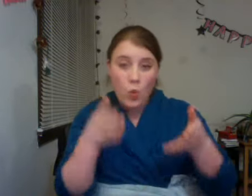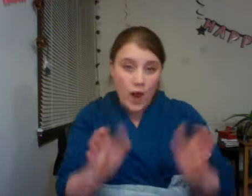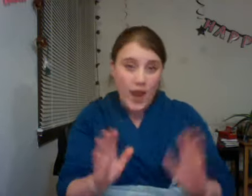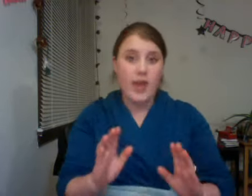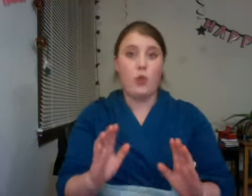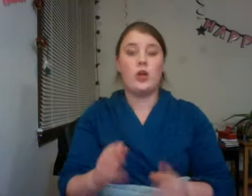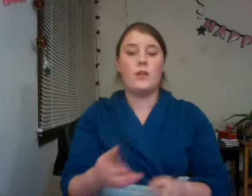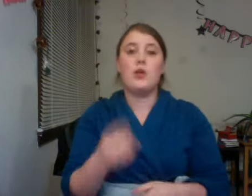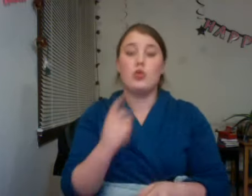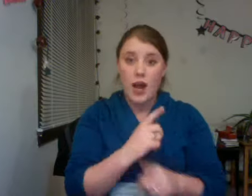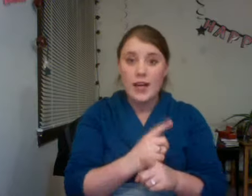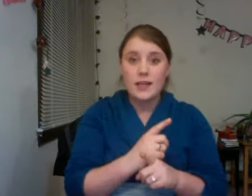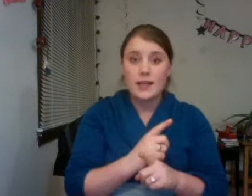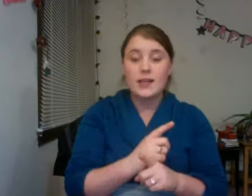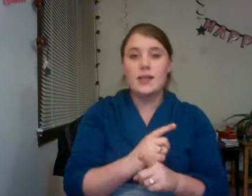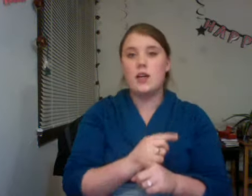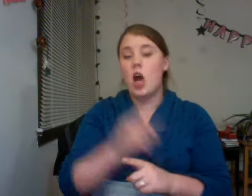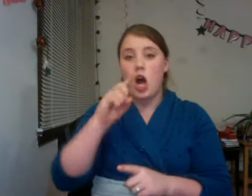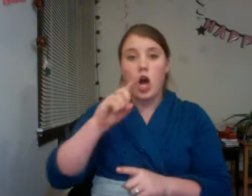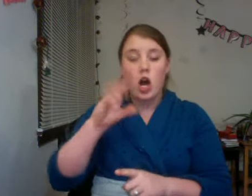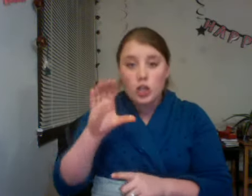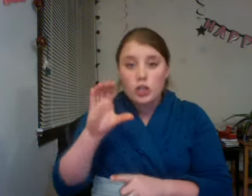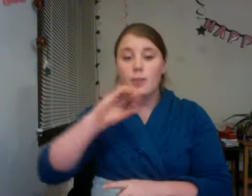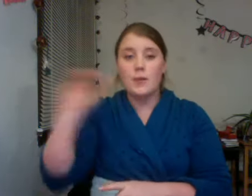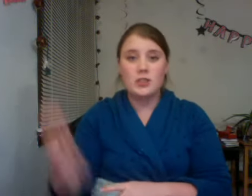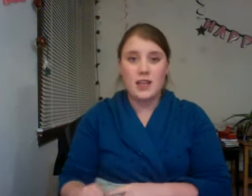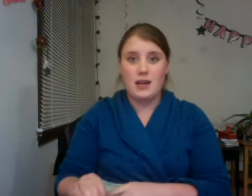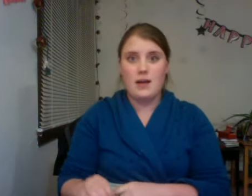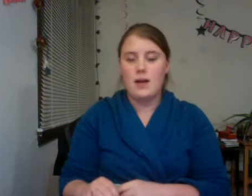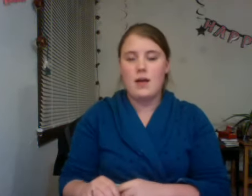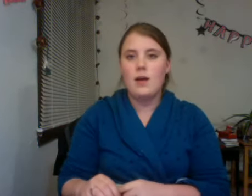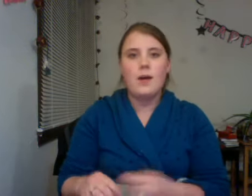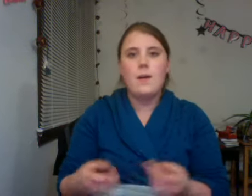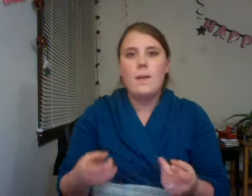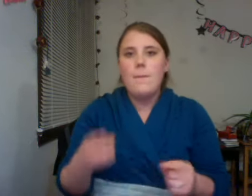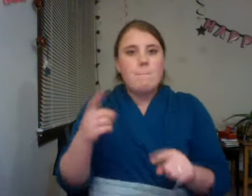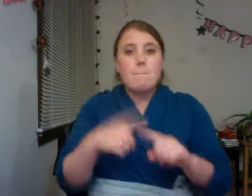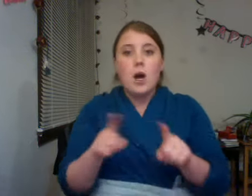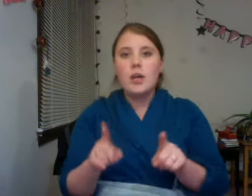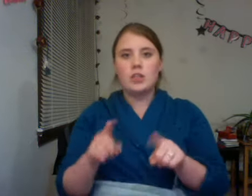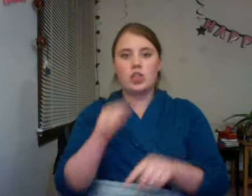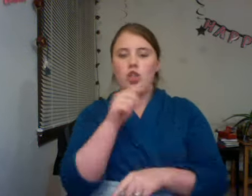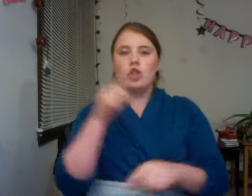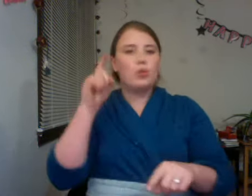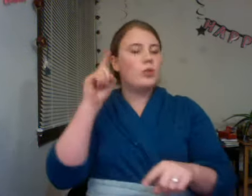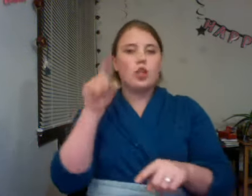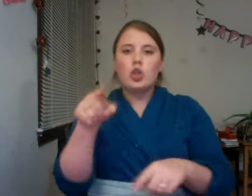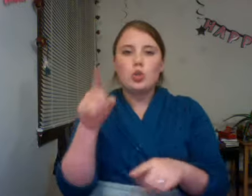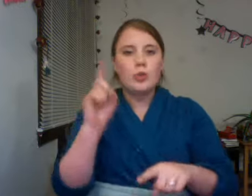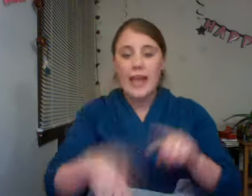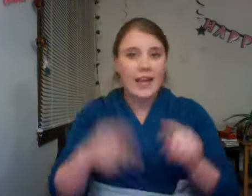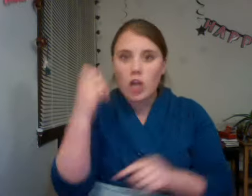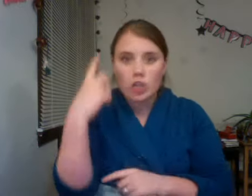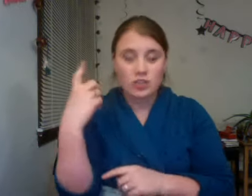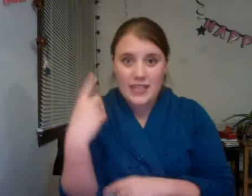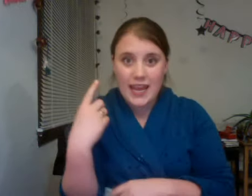about this idea of telling a story. And it's like science communication has taken on